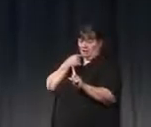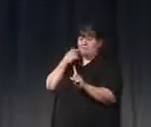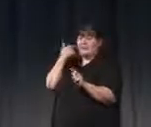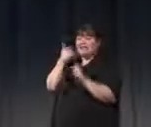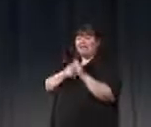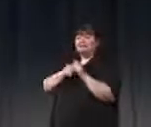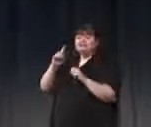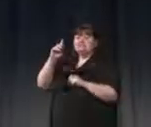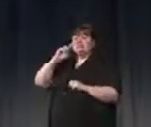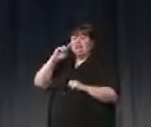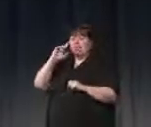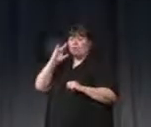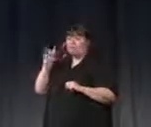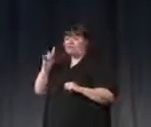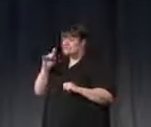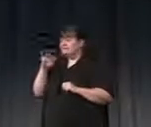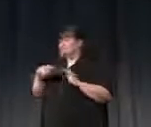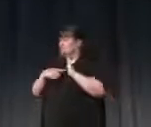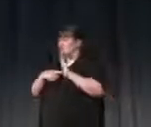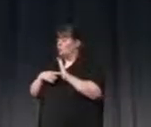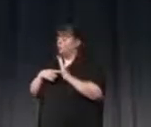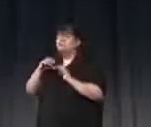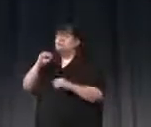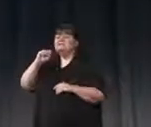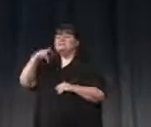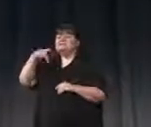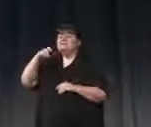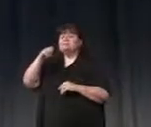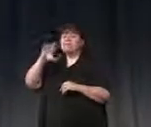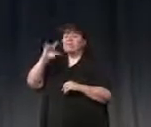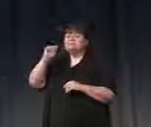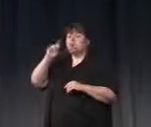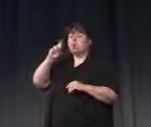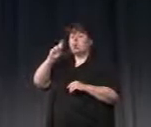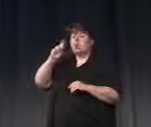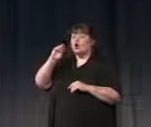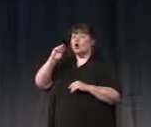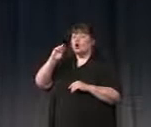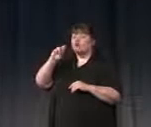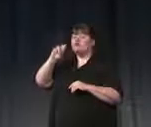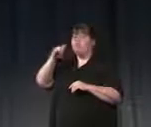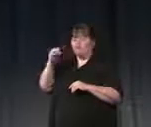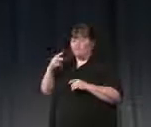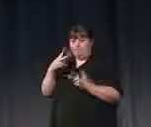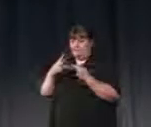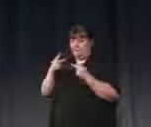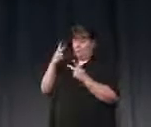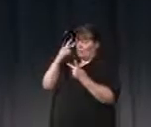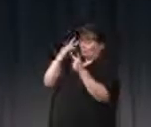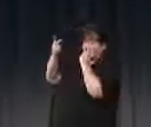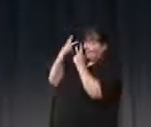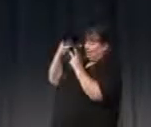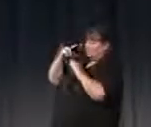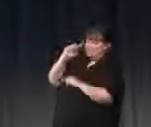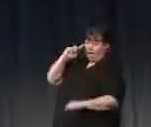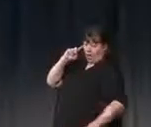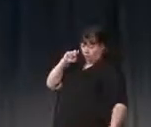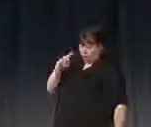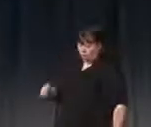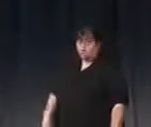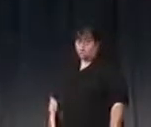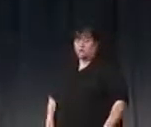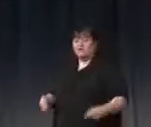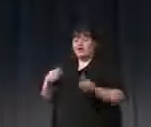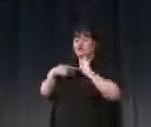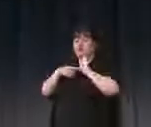sounds, I've depicted what we call a spectrogram. So this is a way of taking a sound and turning it into an image that you can look at it. And it depicts